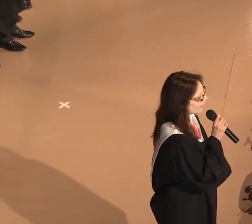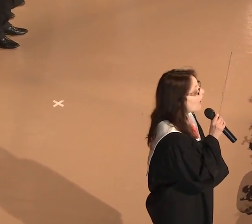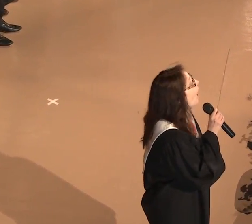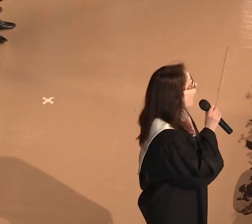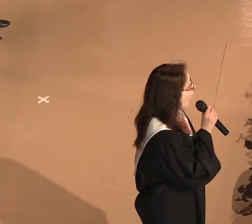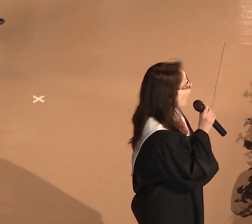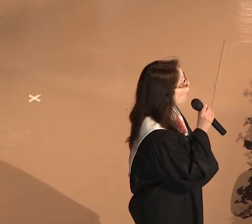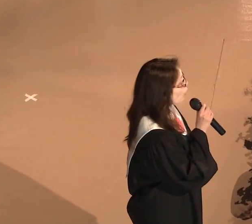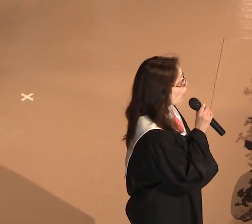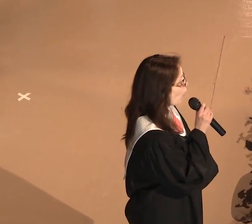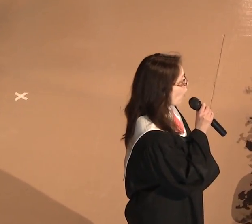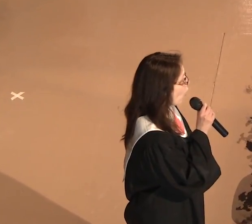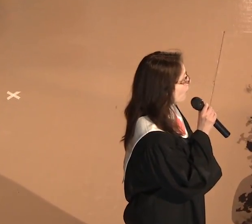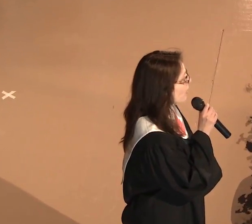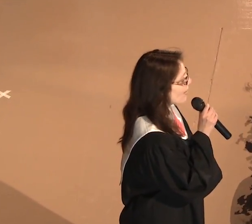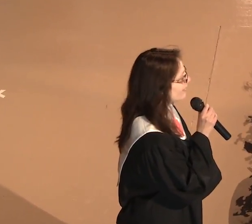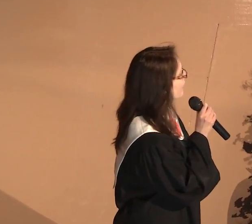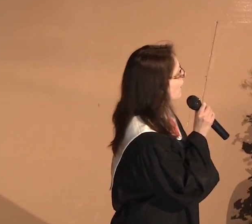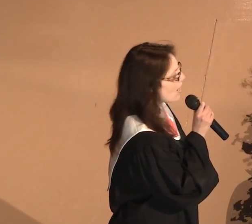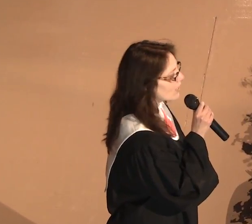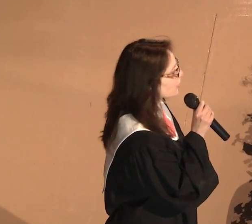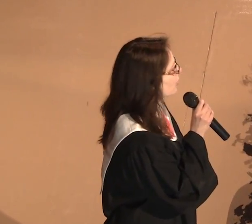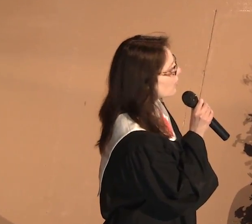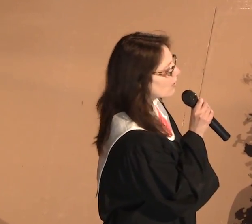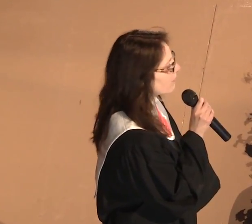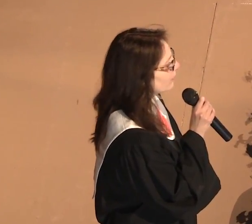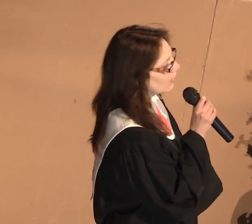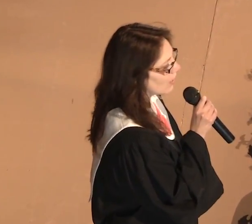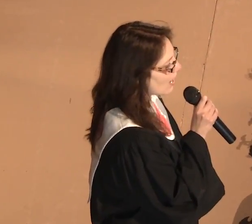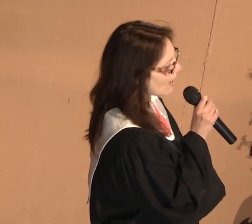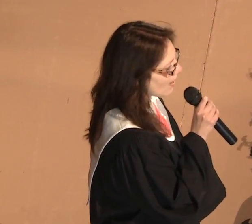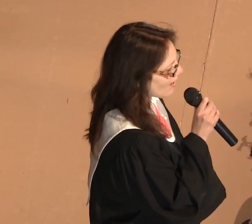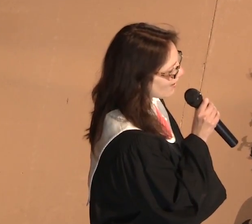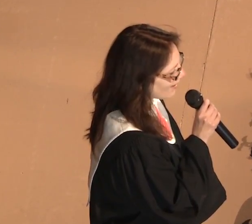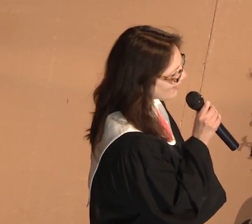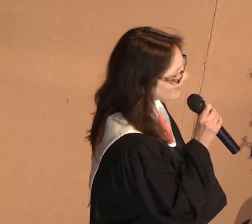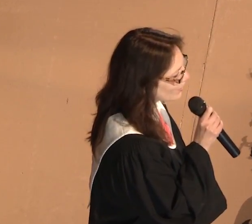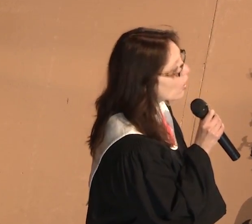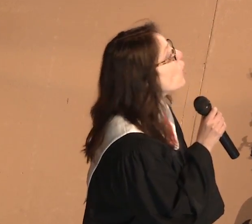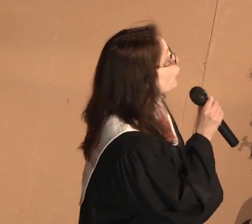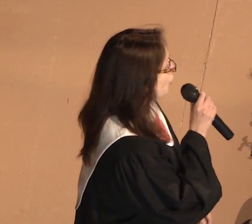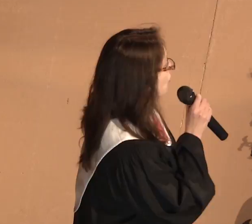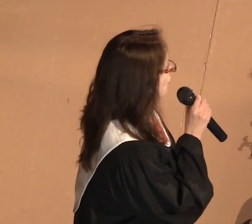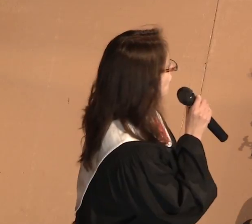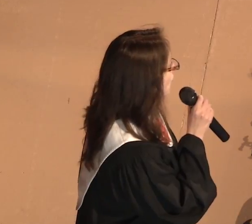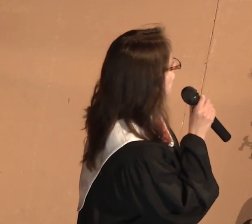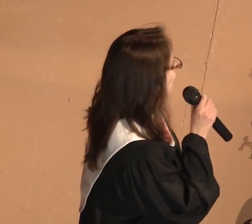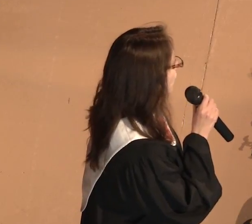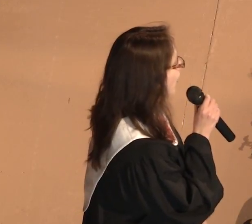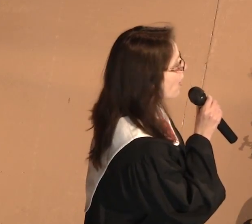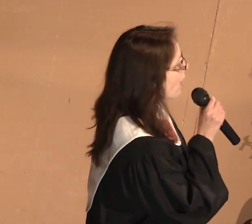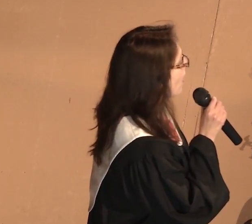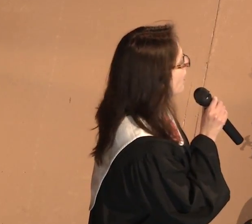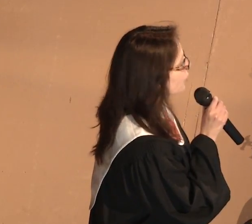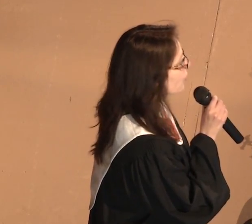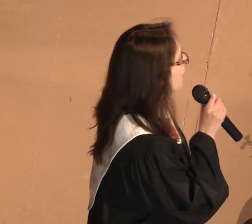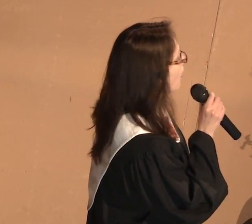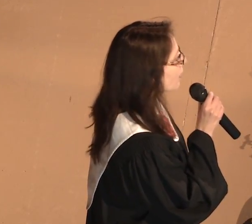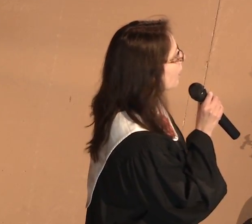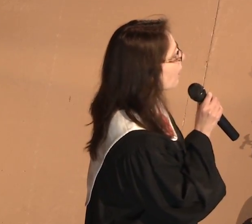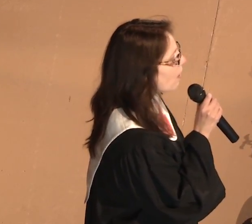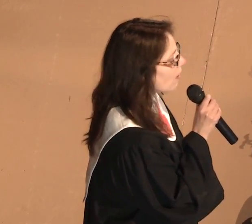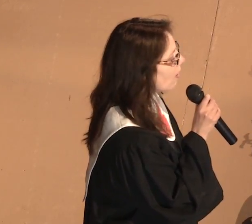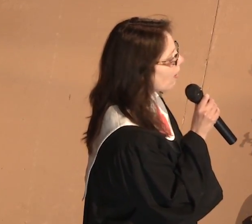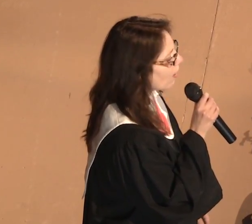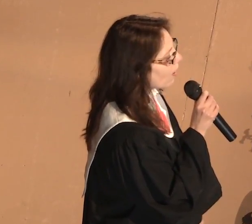Canada, our home and native land, true